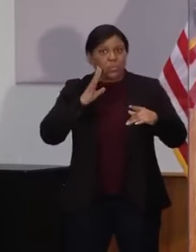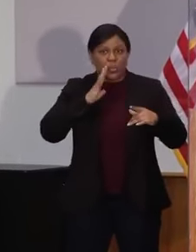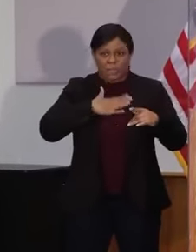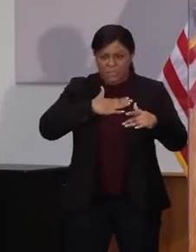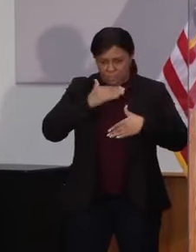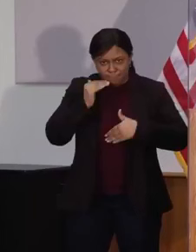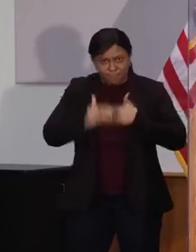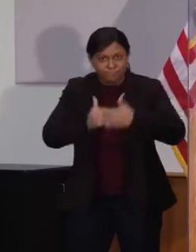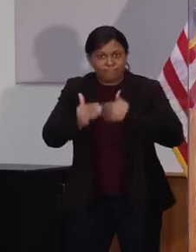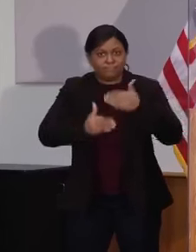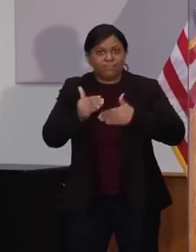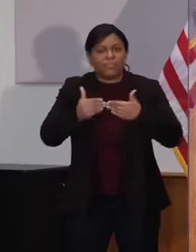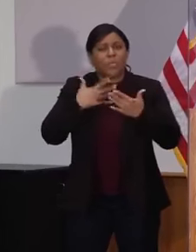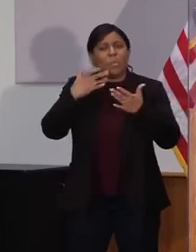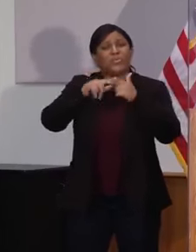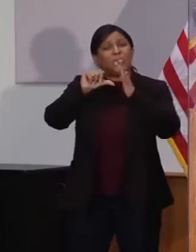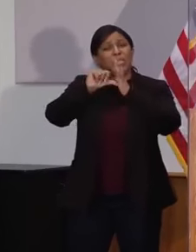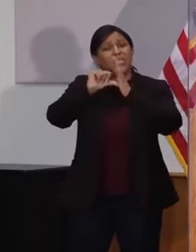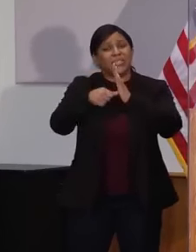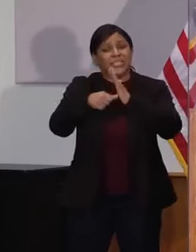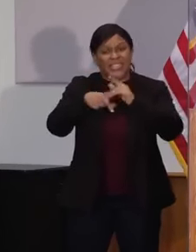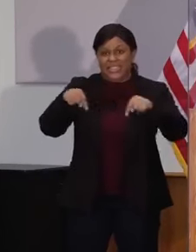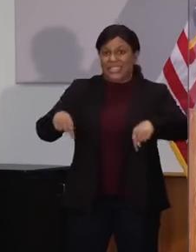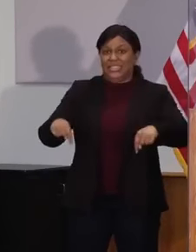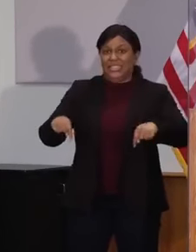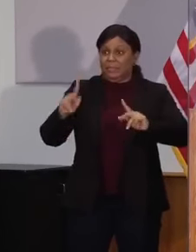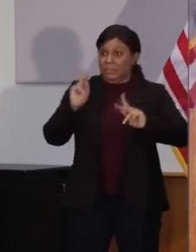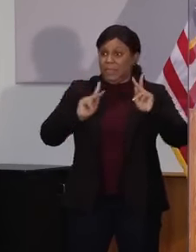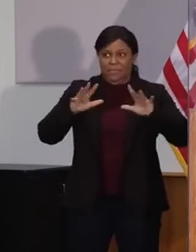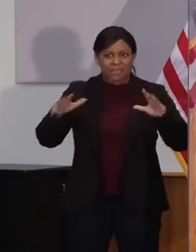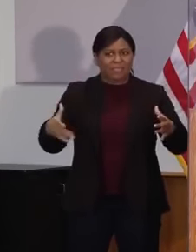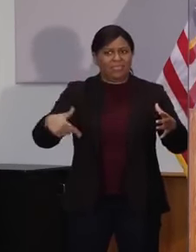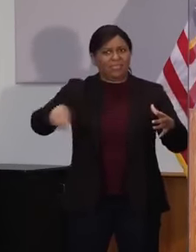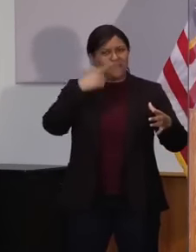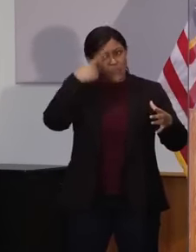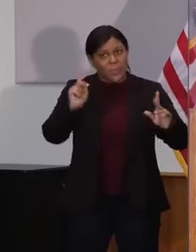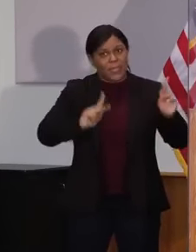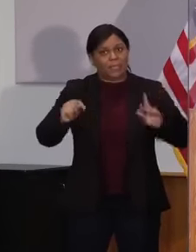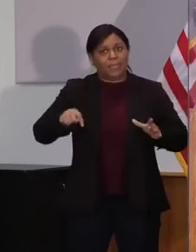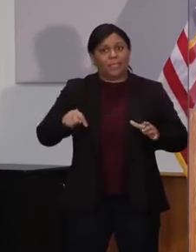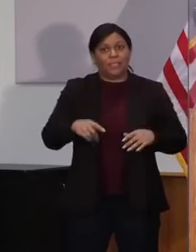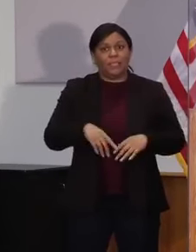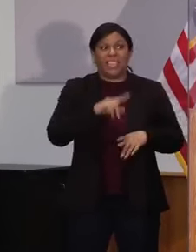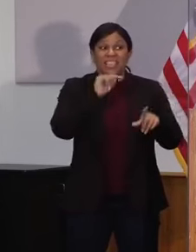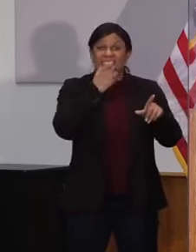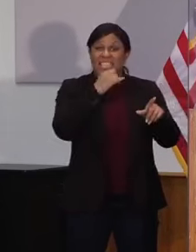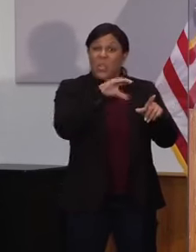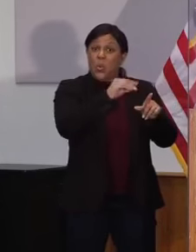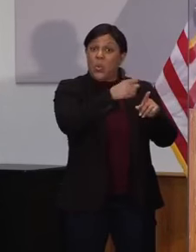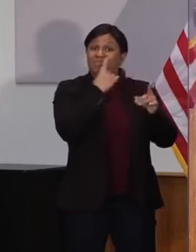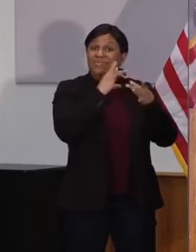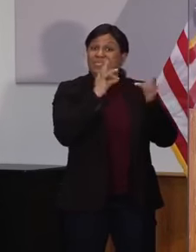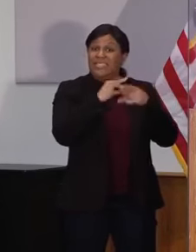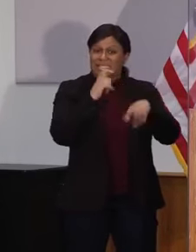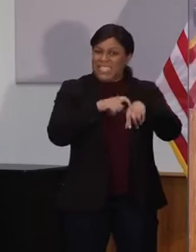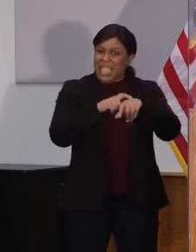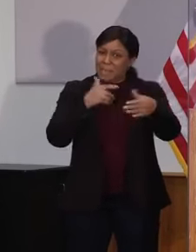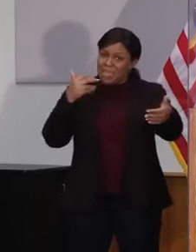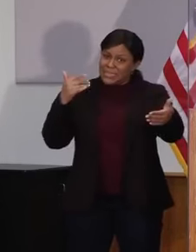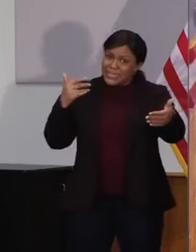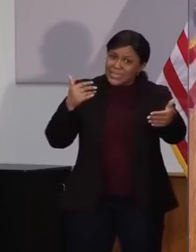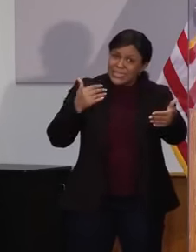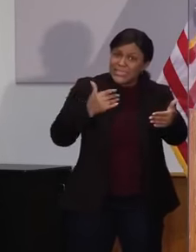enough the sense of urgency around this. Theo said it, that it the time's getting tight. It's very hard to move things